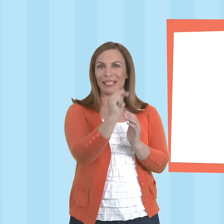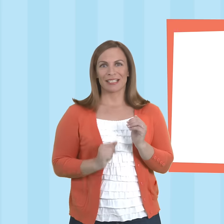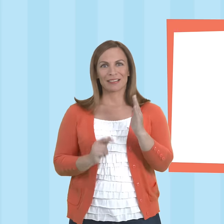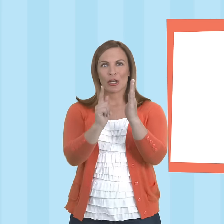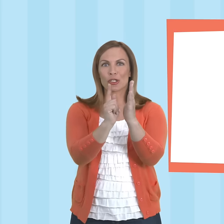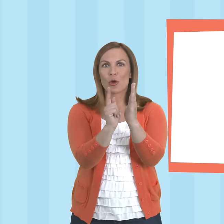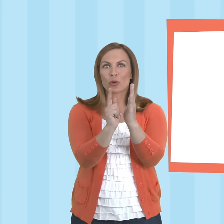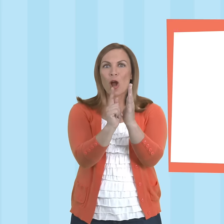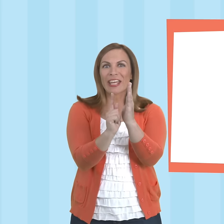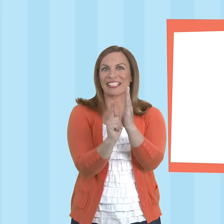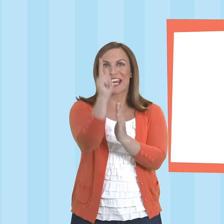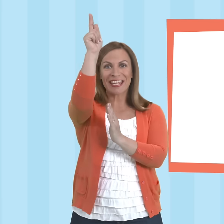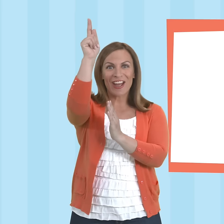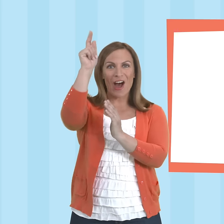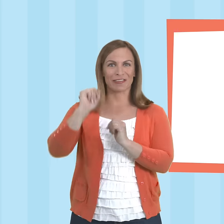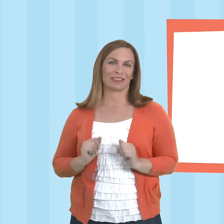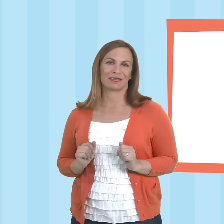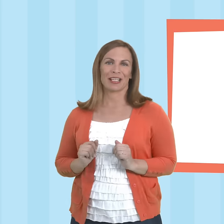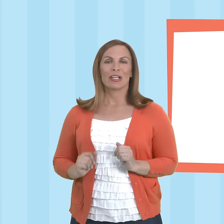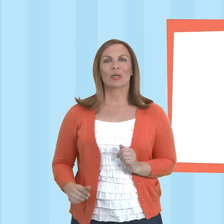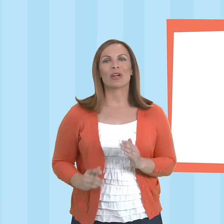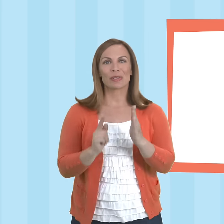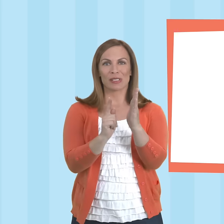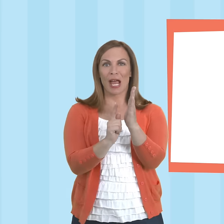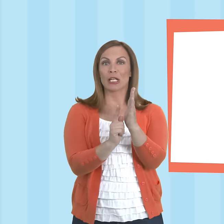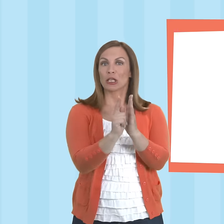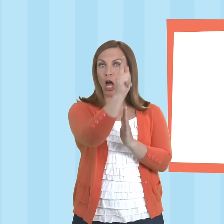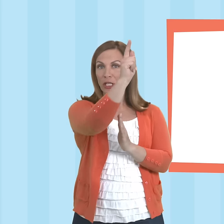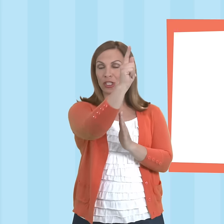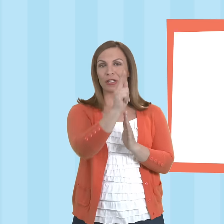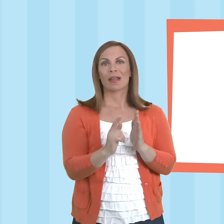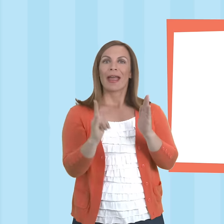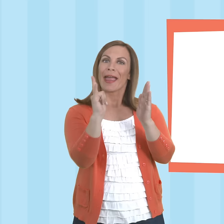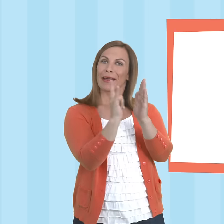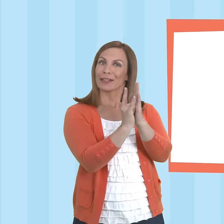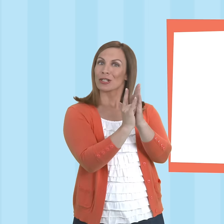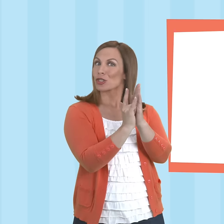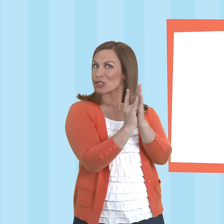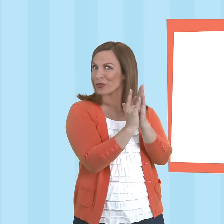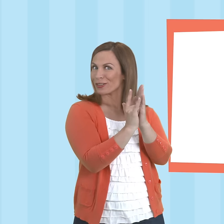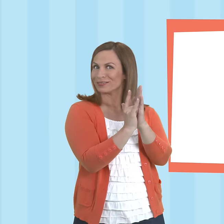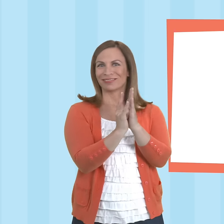Rocket, show the rocket taking off. You can also sign launch and shuttle.